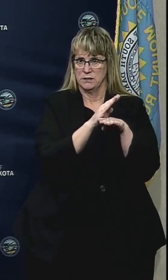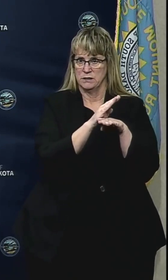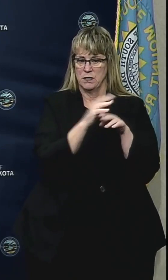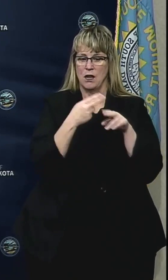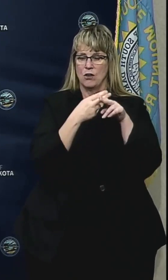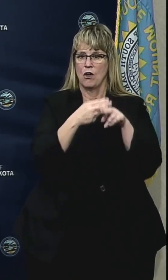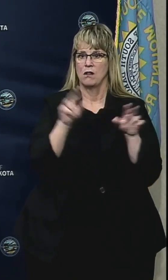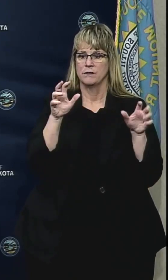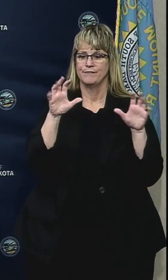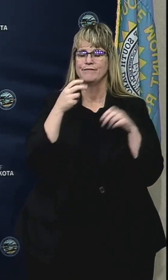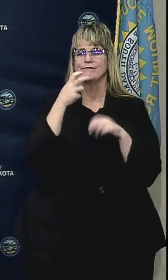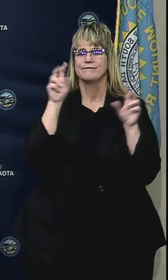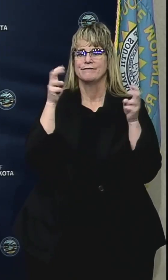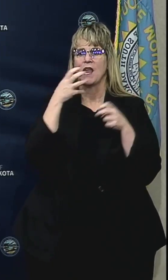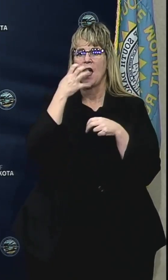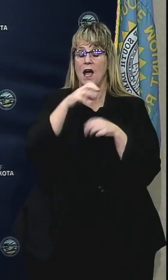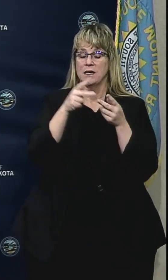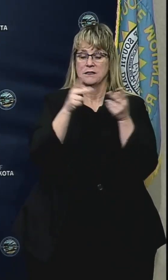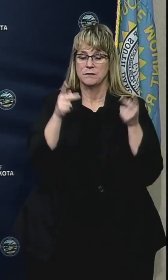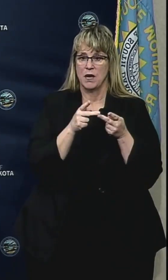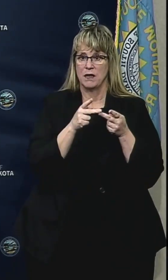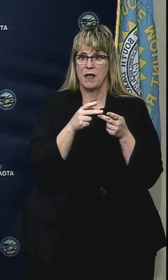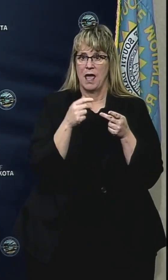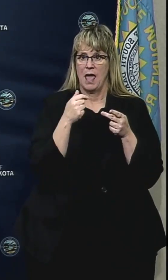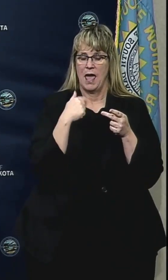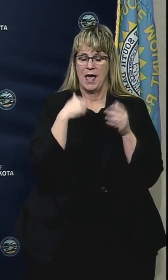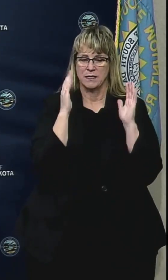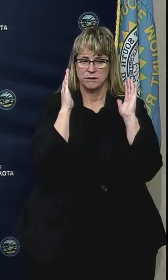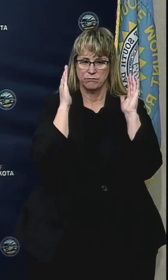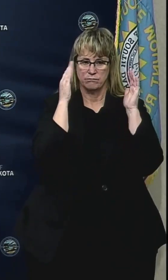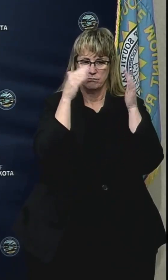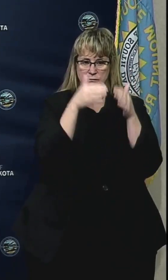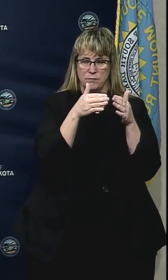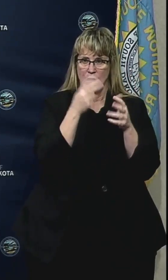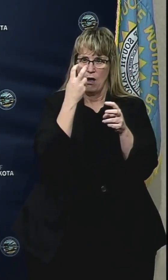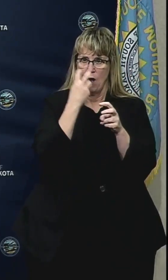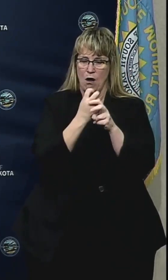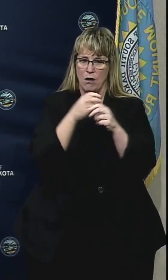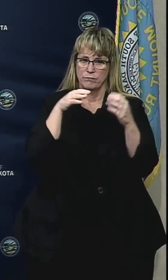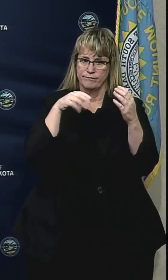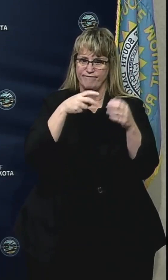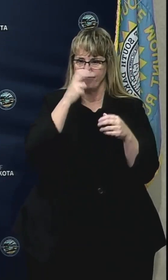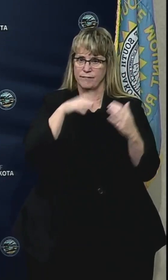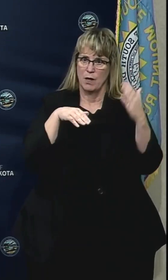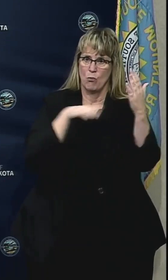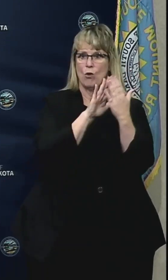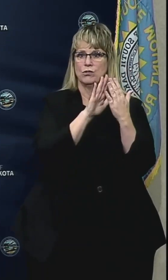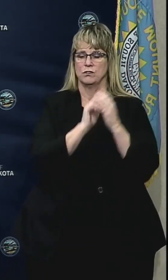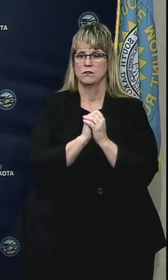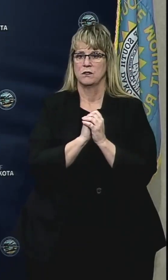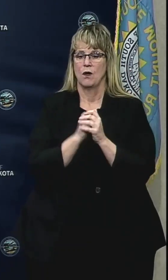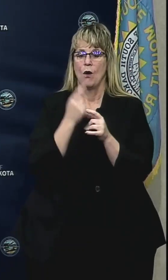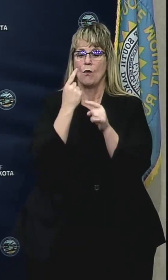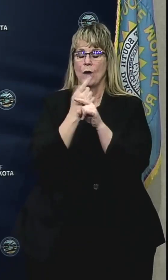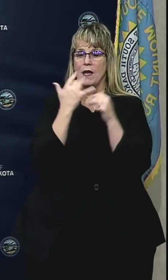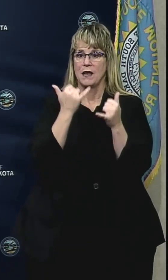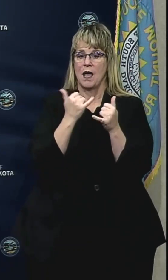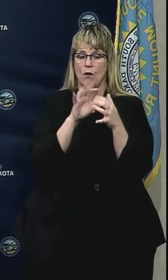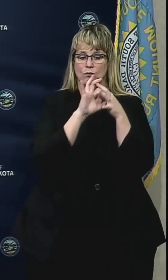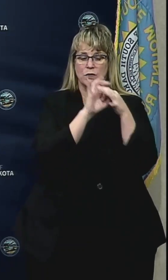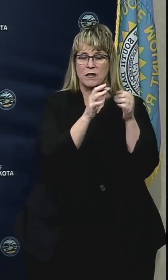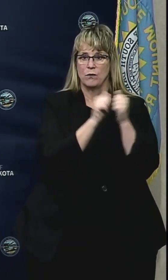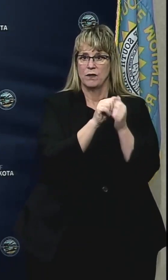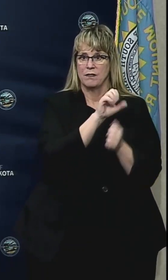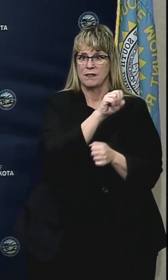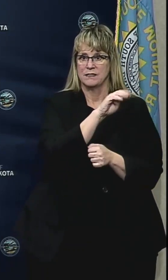hot spot, it requires a targeted, intense approach. Really right now, tied to the Smithfield